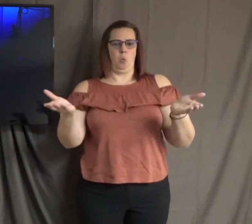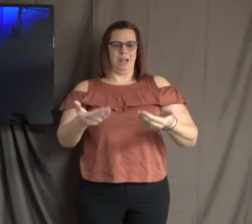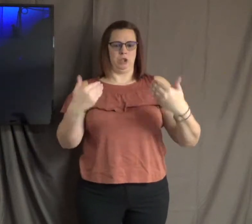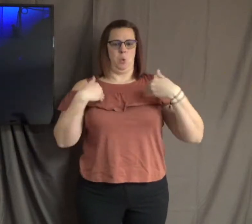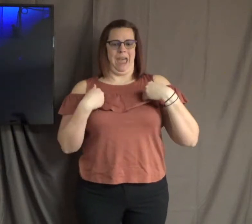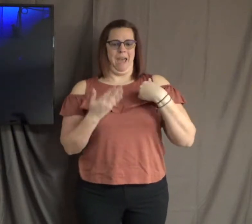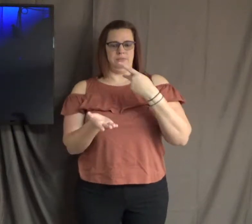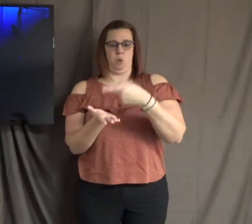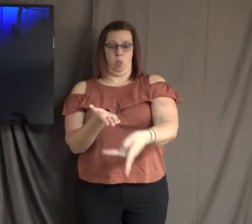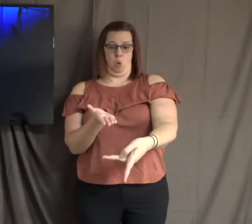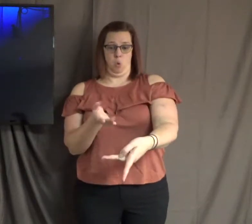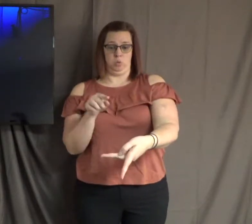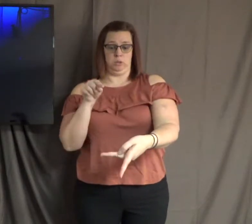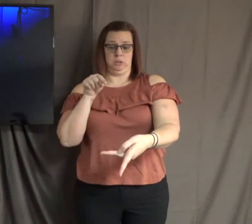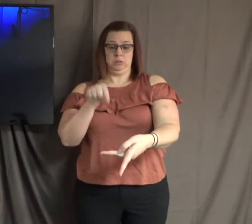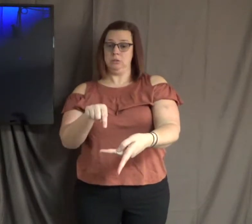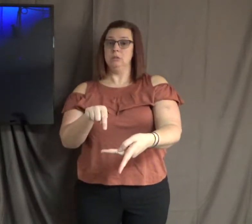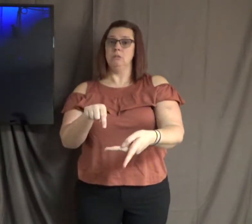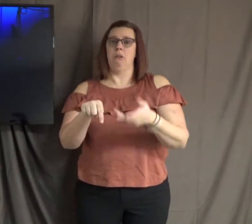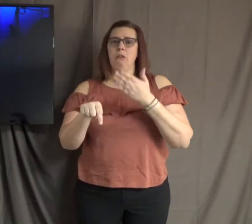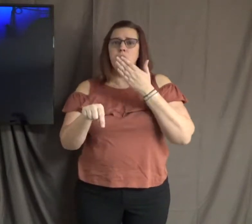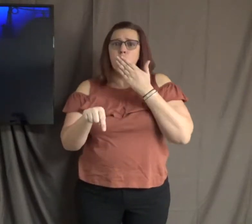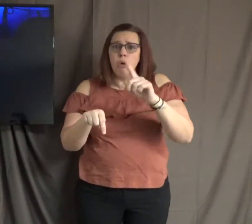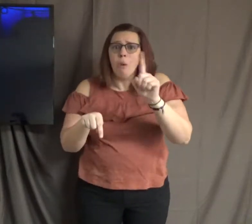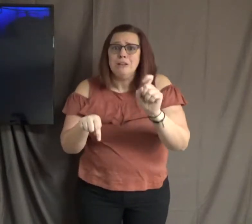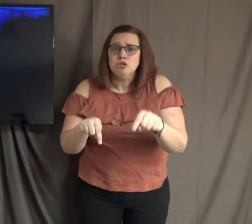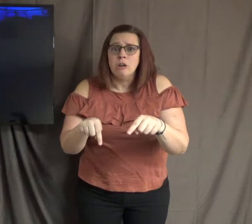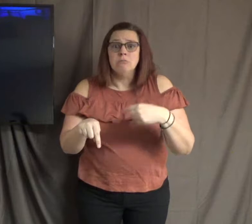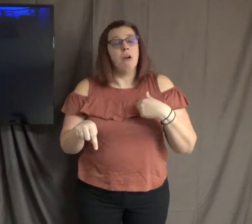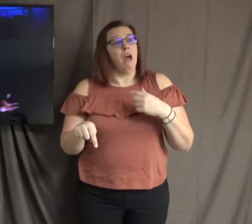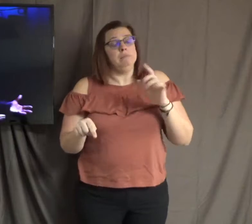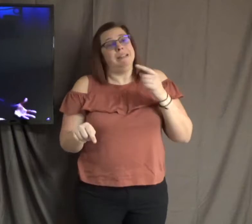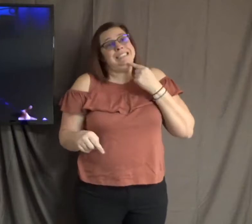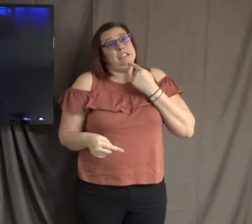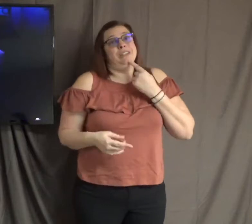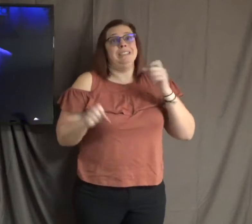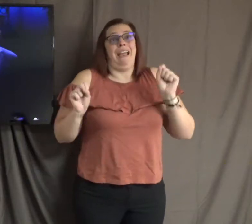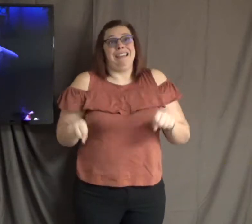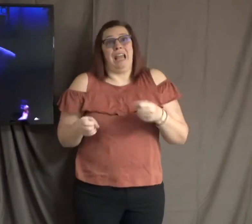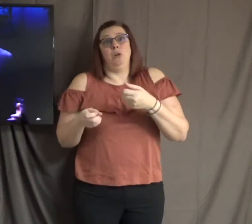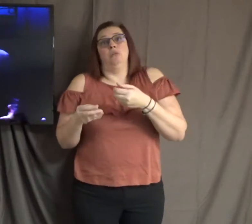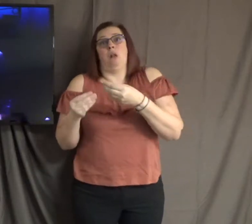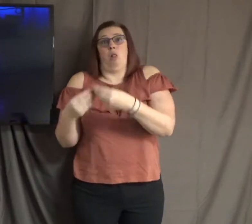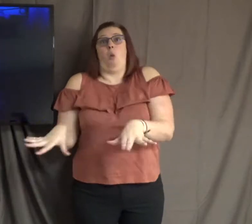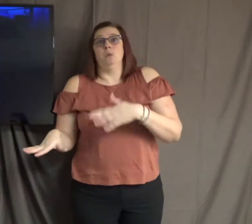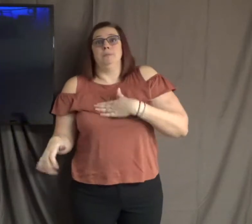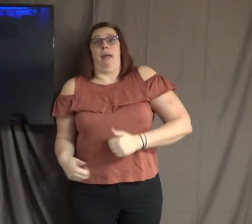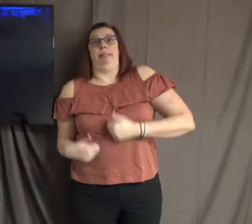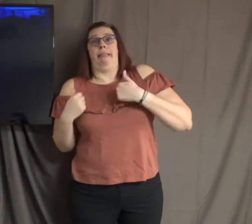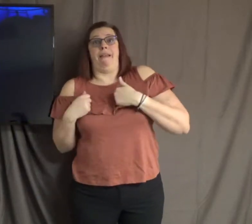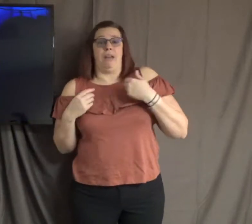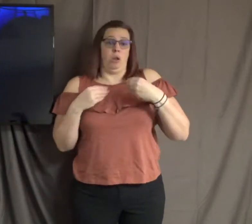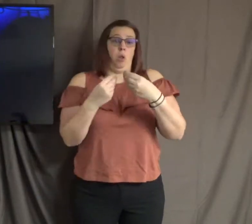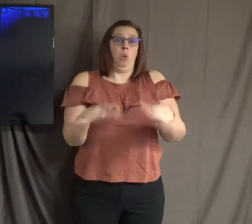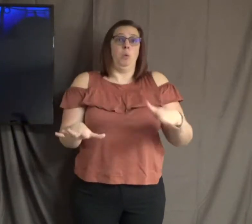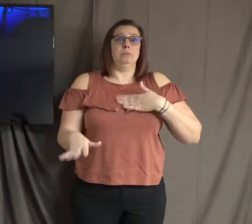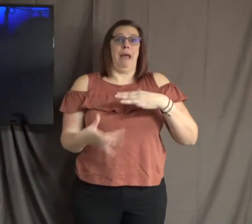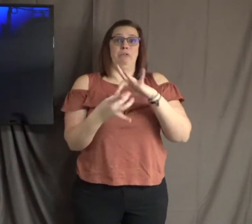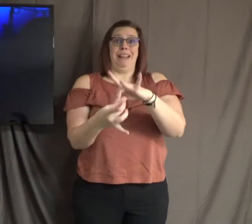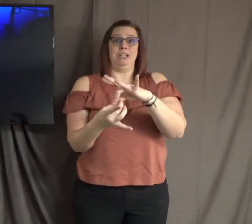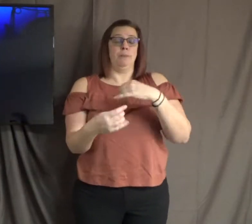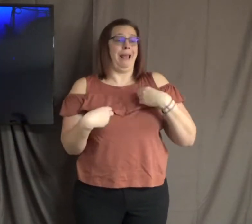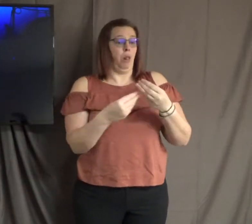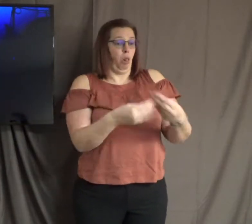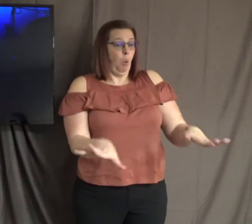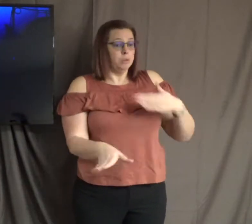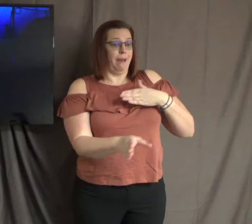question. Sometimes it's serious. I could lose my life. I could lose my relationship. I could lose my career. Life says, Josh, that thing